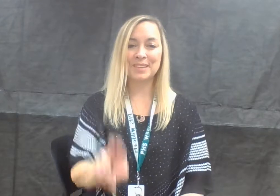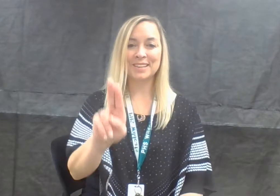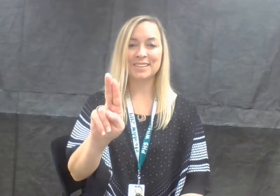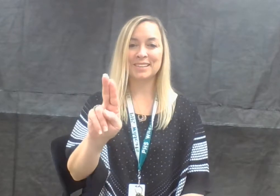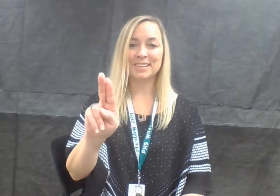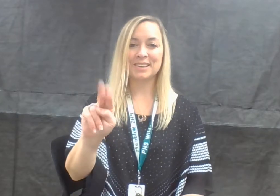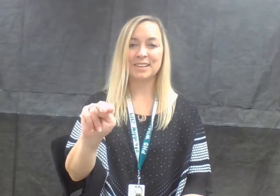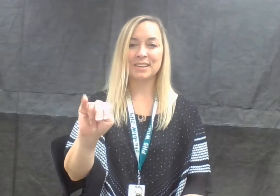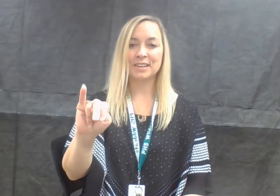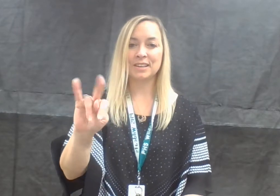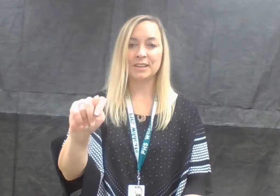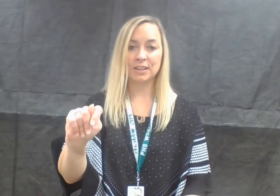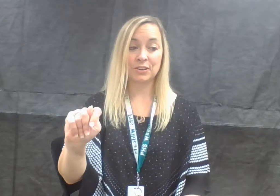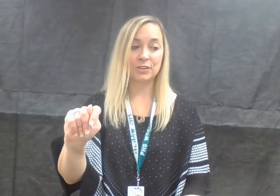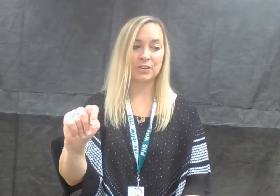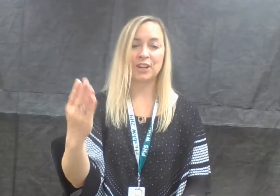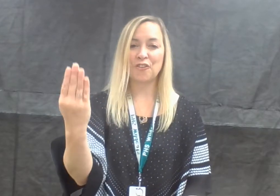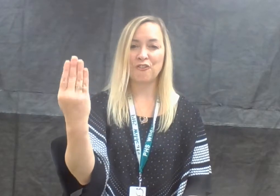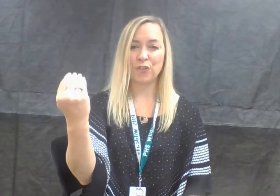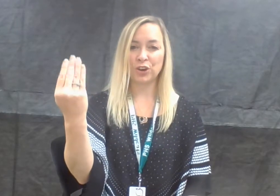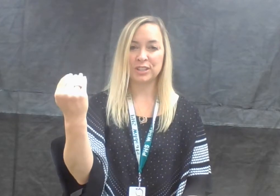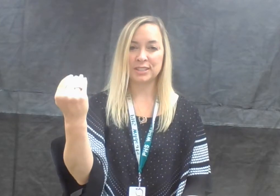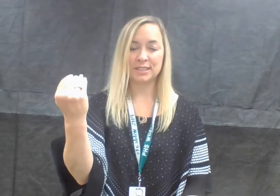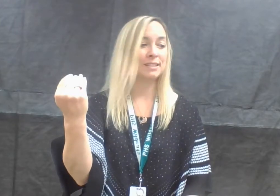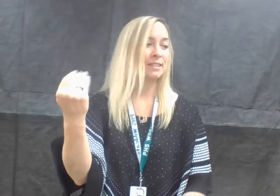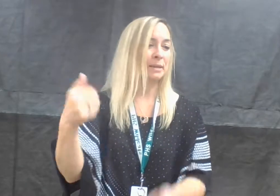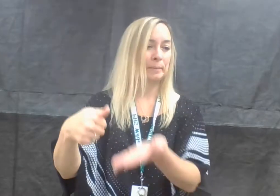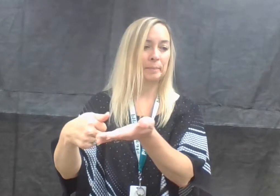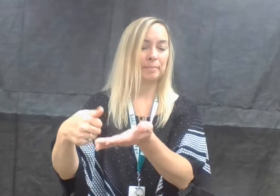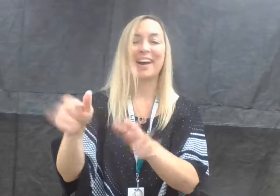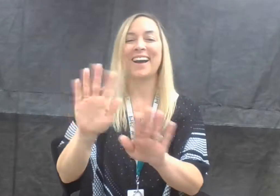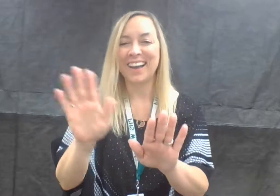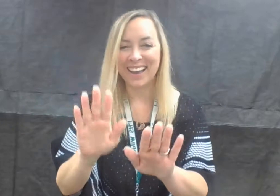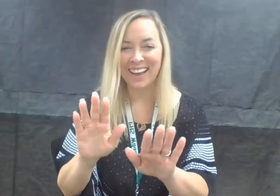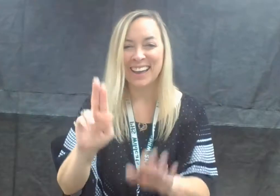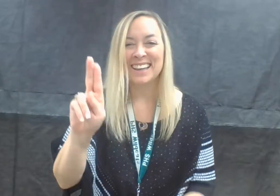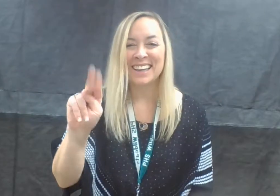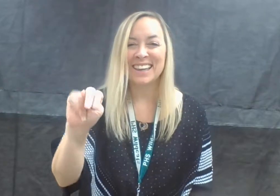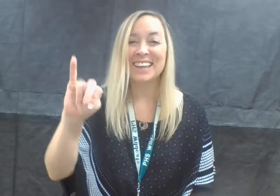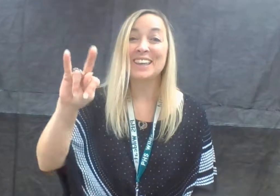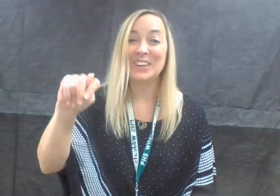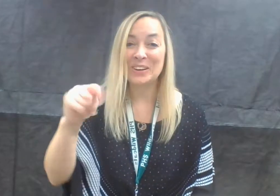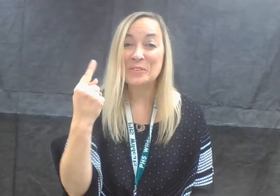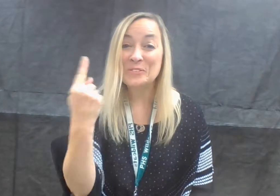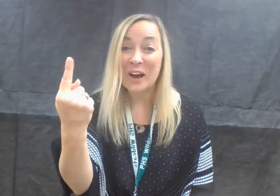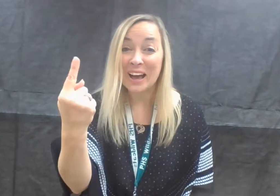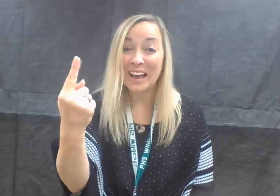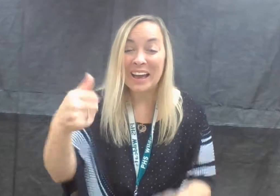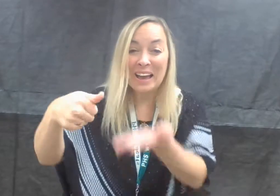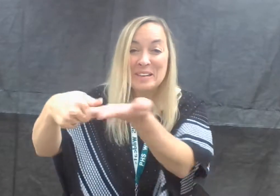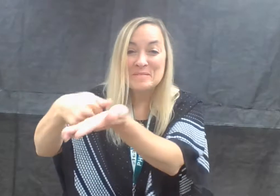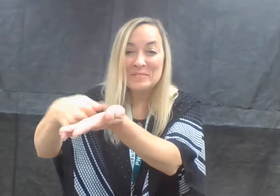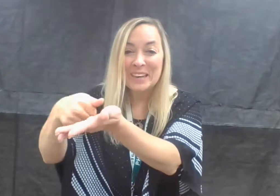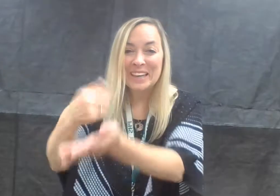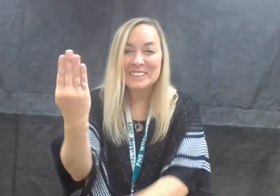What is, what is, what is a scarf? Yeah,